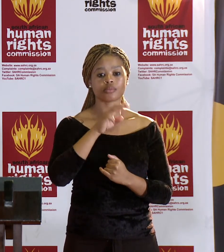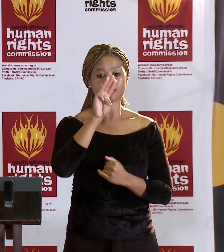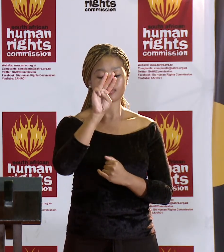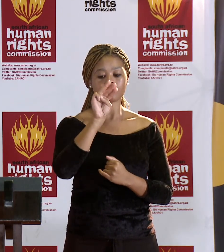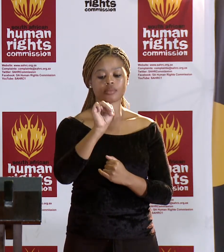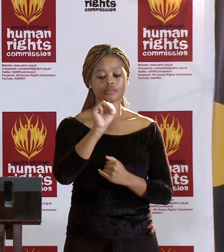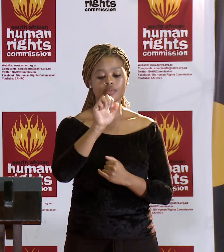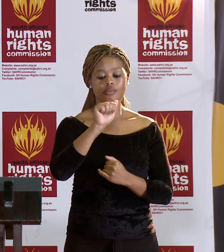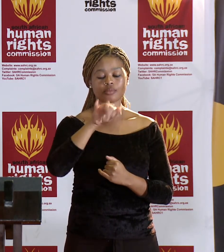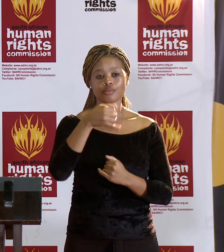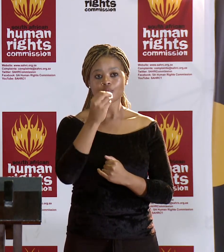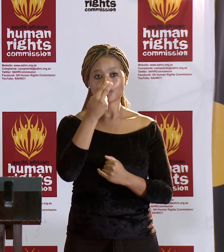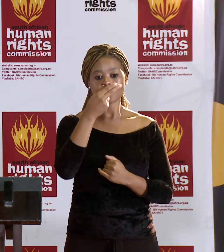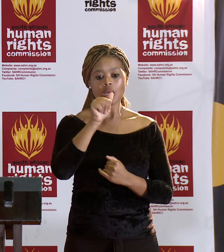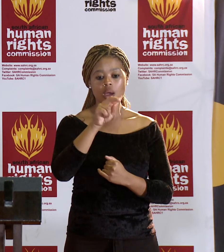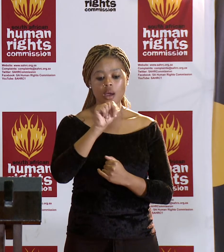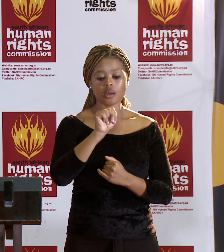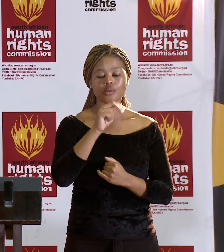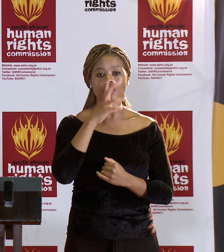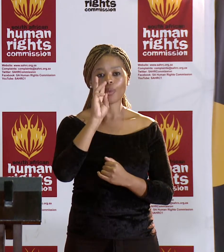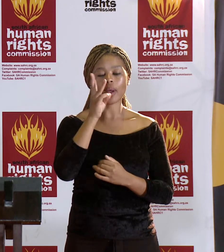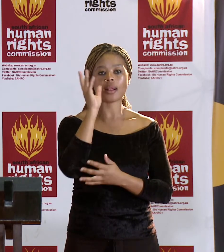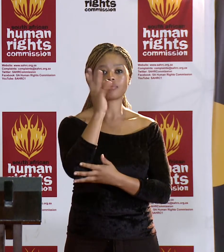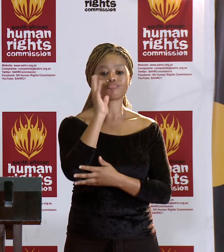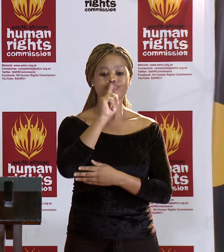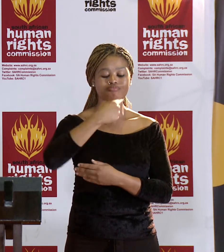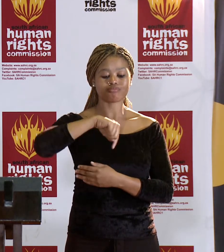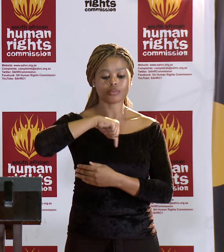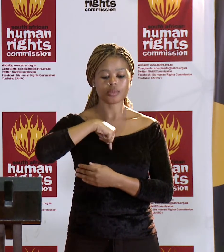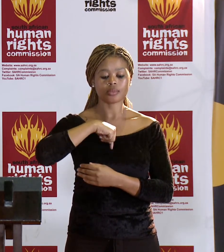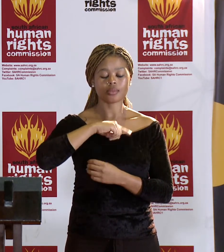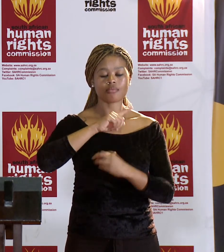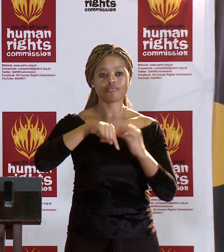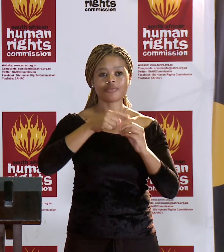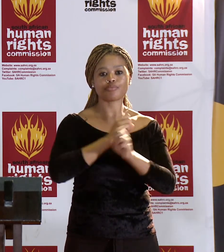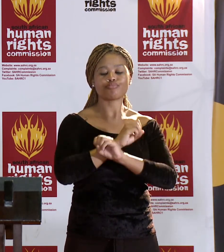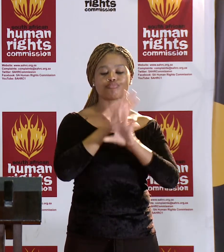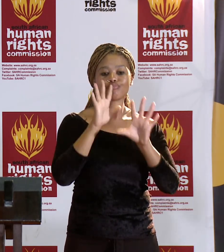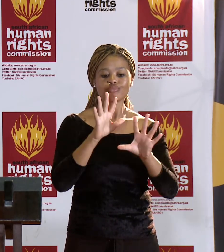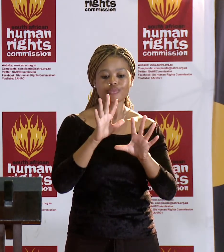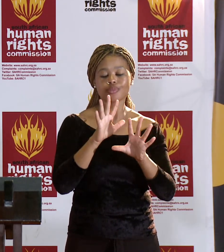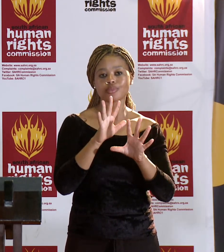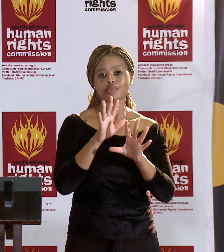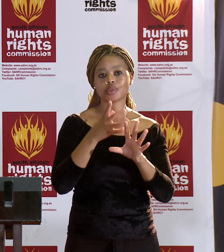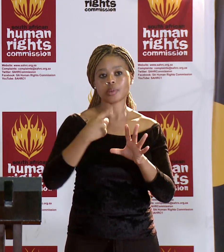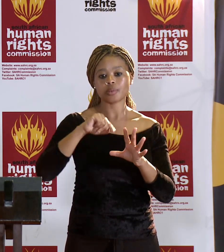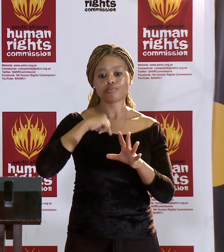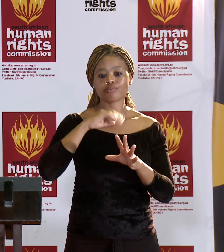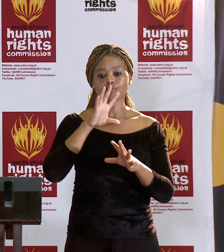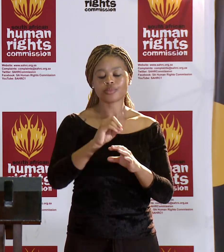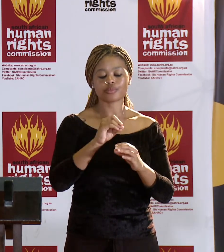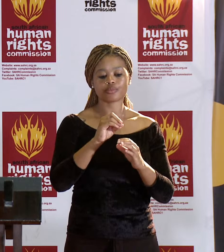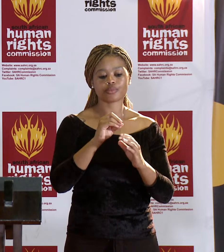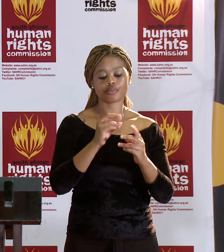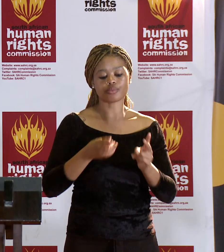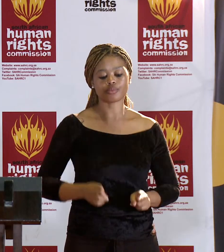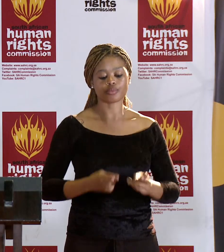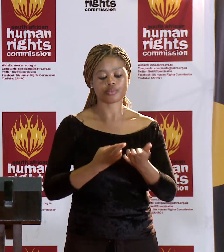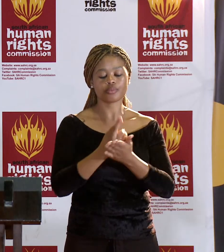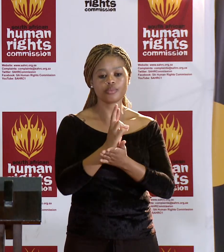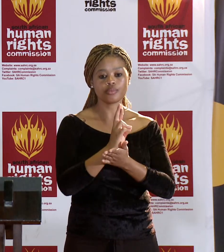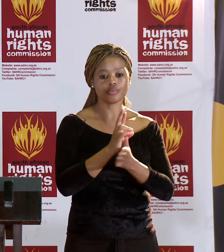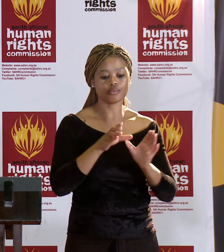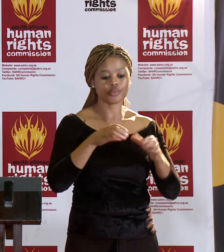Fatima Chauhan, who will be speaking to us about a wonderful initiative we have at the Human Rights Commission